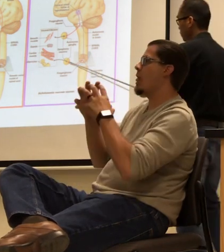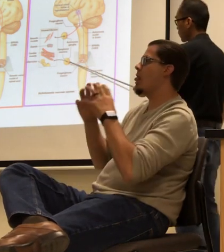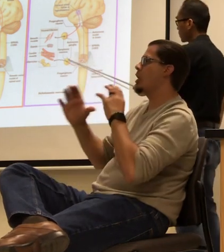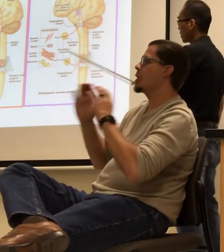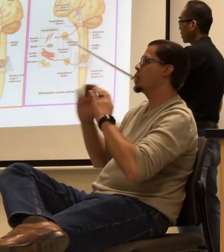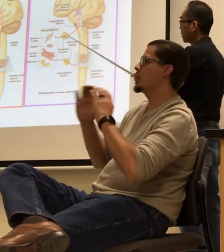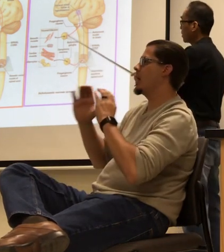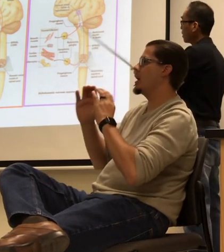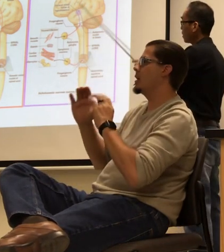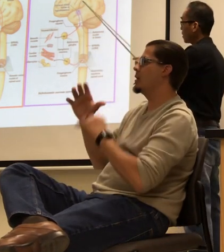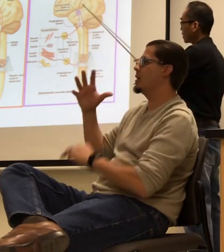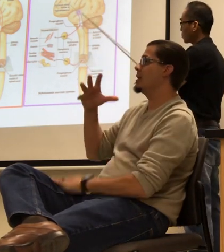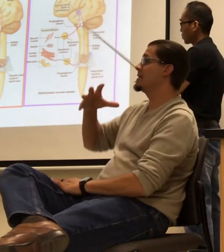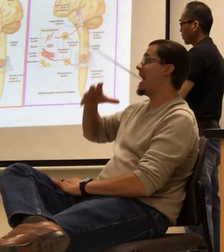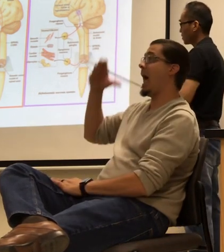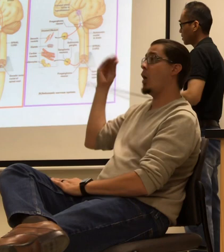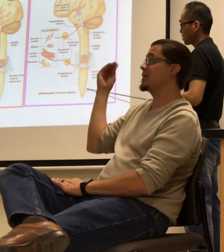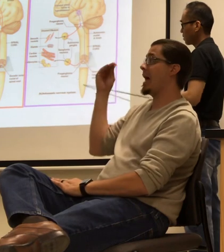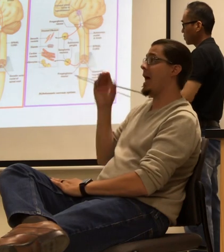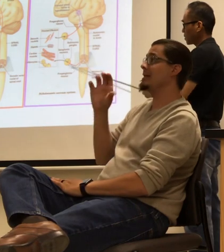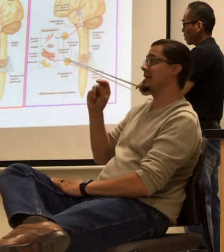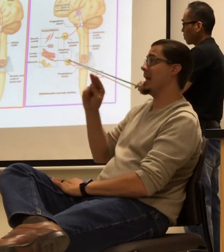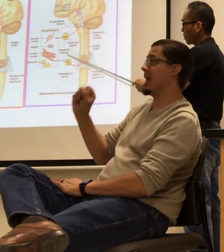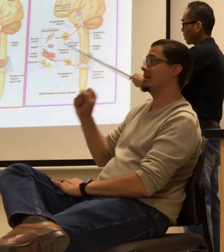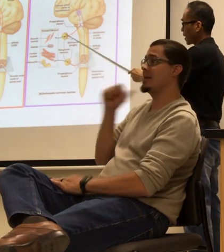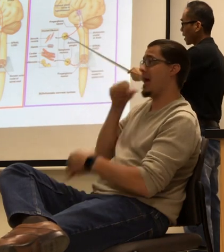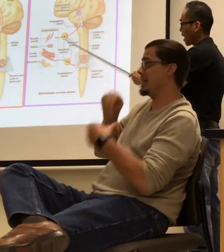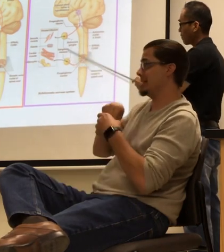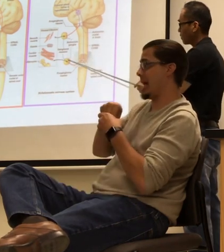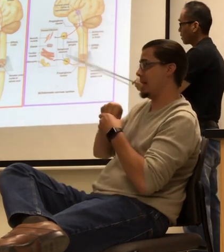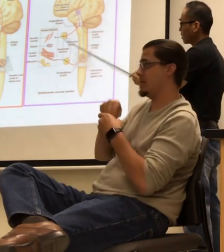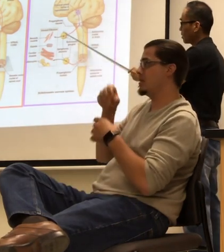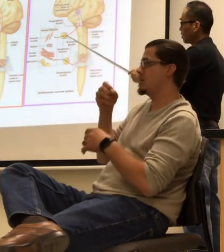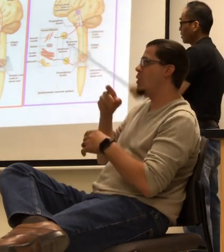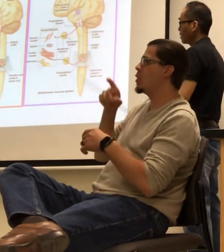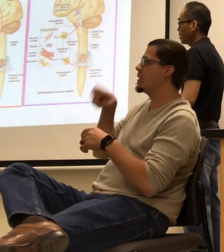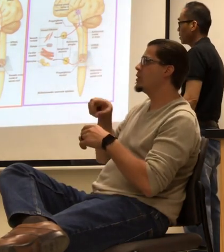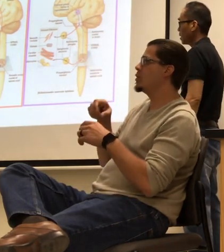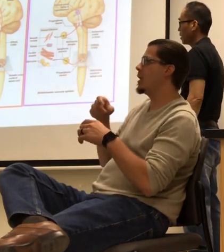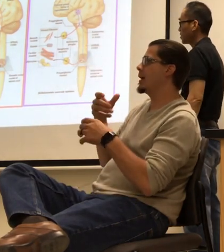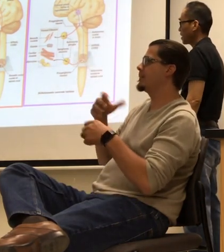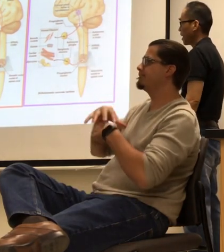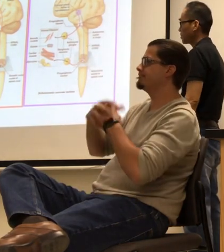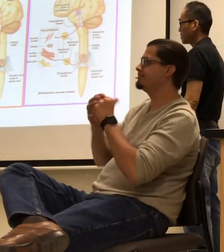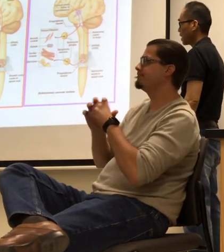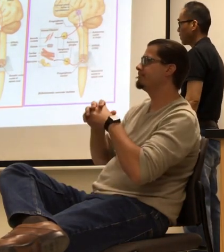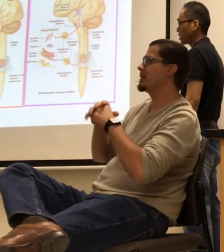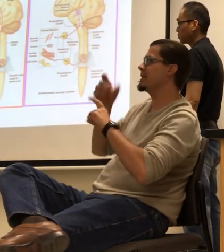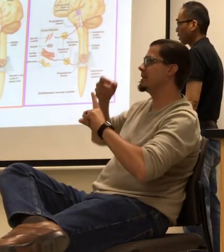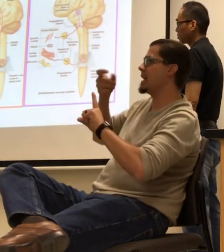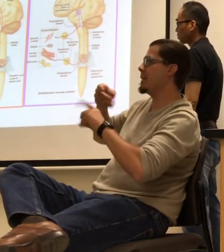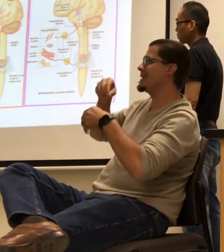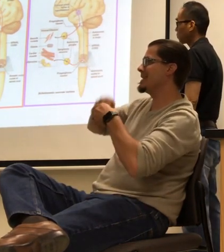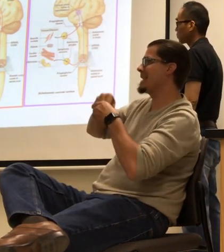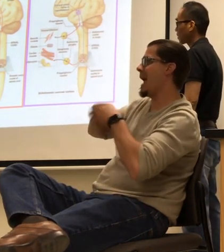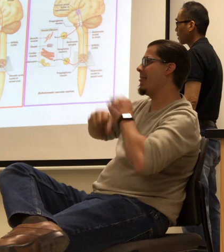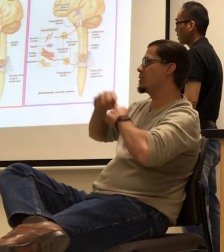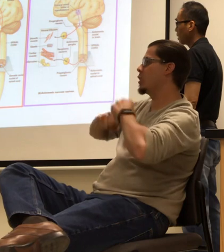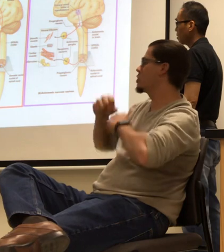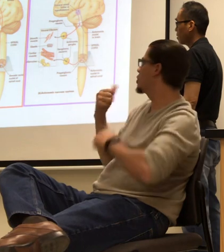It's external to the central nervous system, so they kind of have to synapse inside that